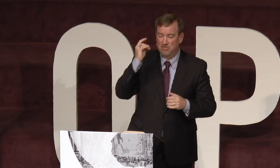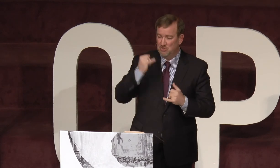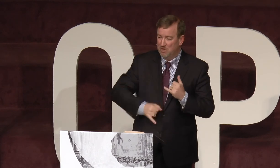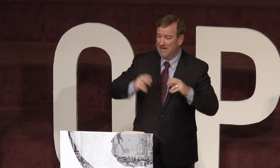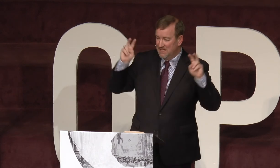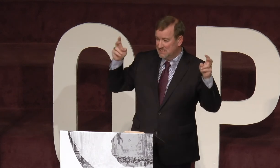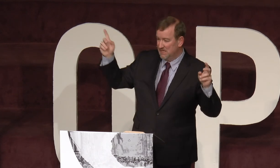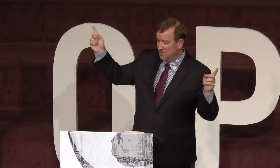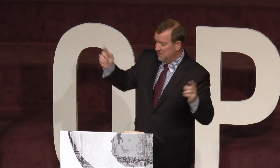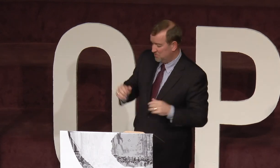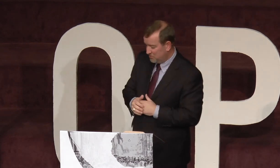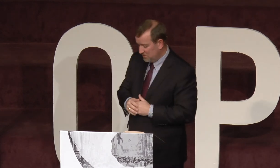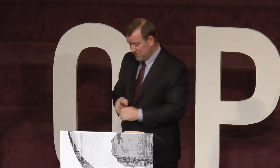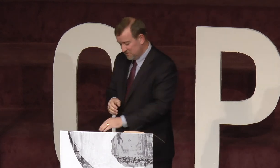show you one last statement that I'm going to put up here.